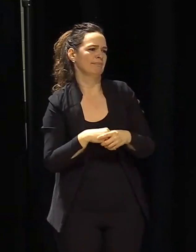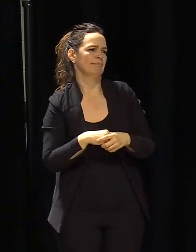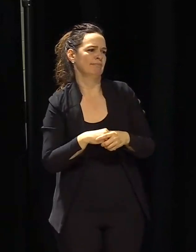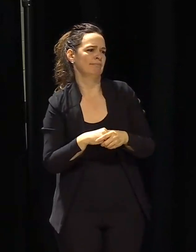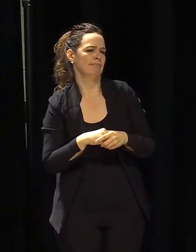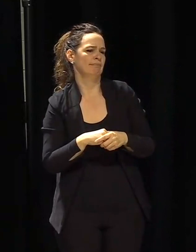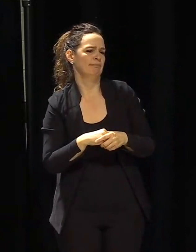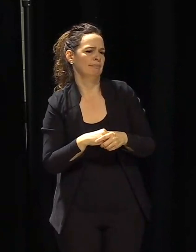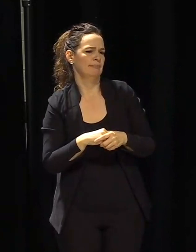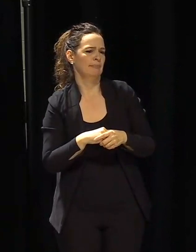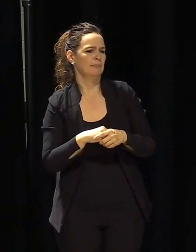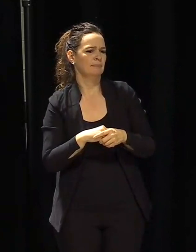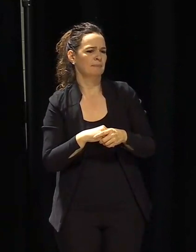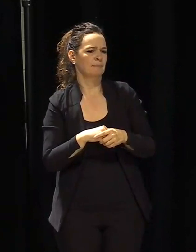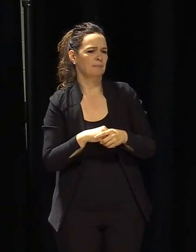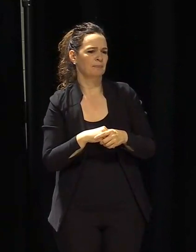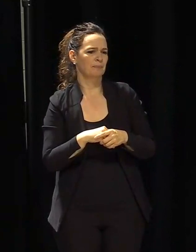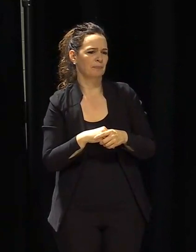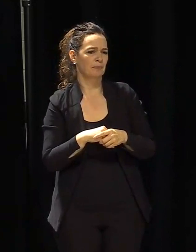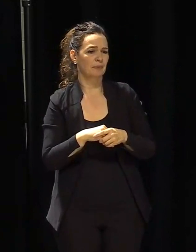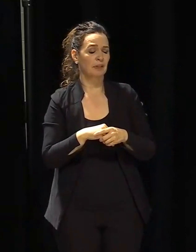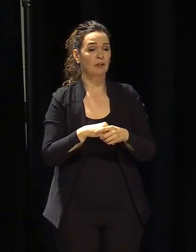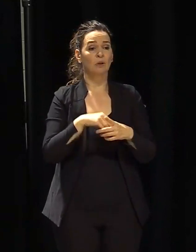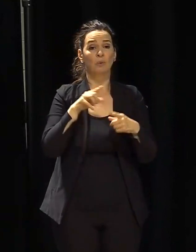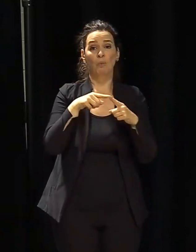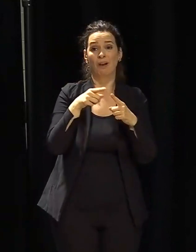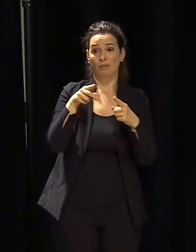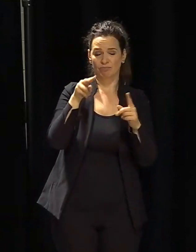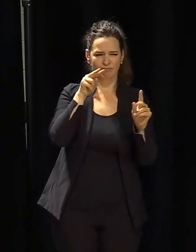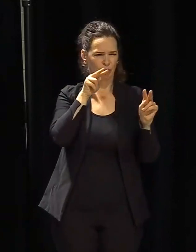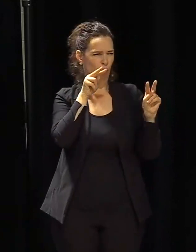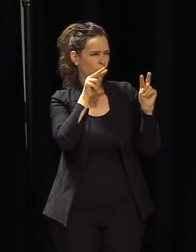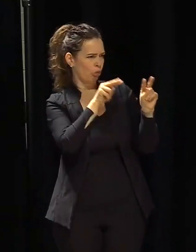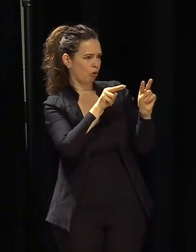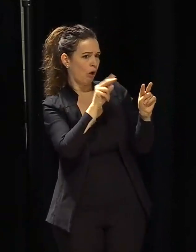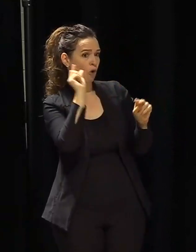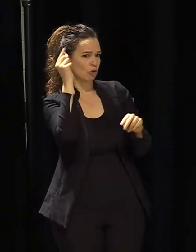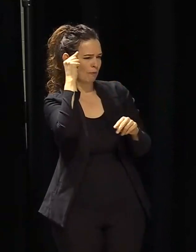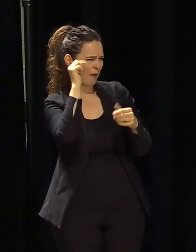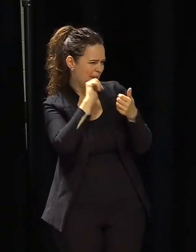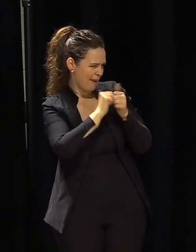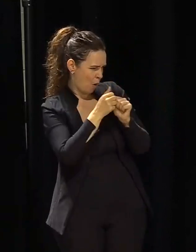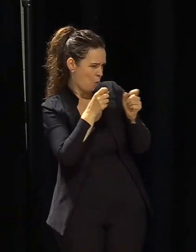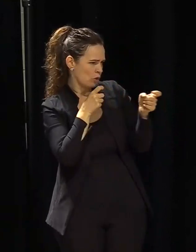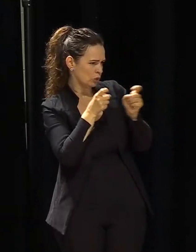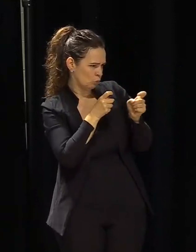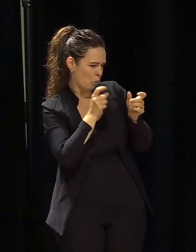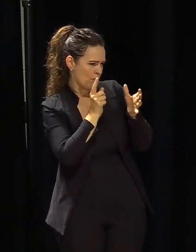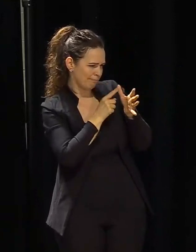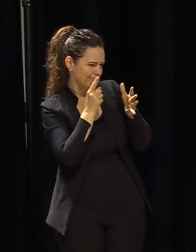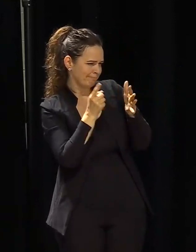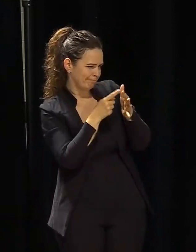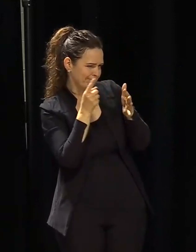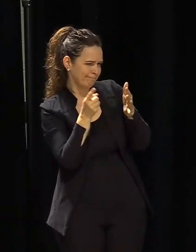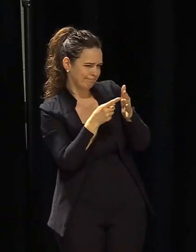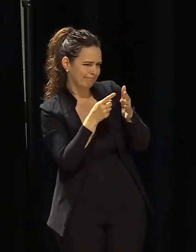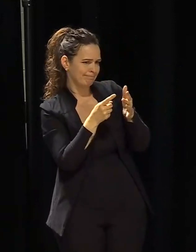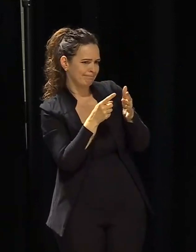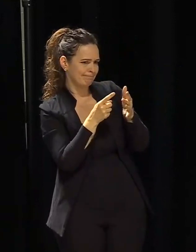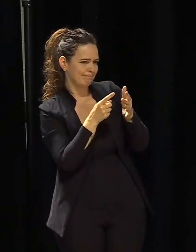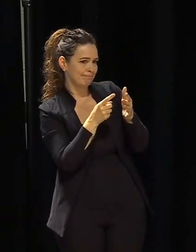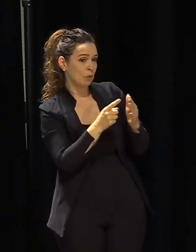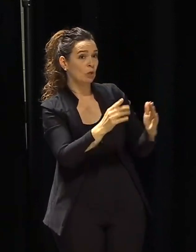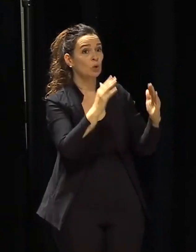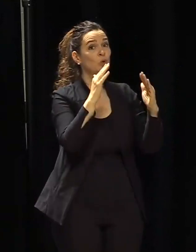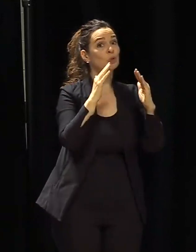you look at what government can control, and then you look at where the community can be impacted,